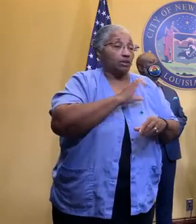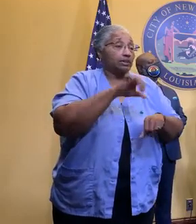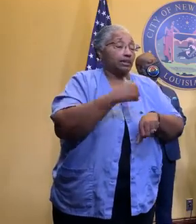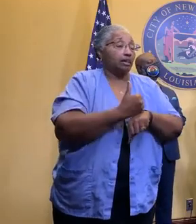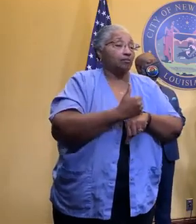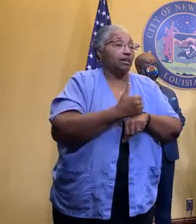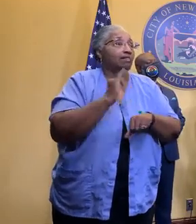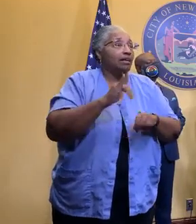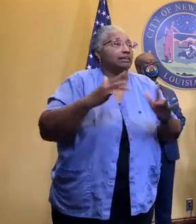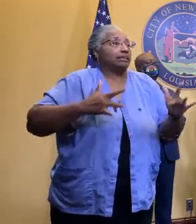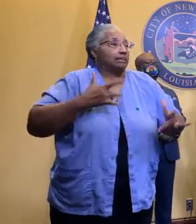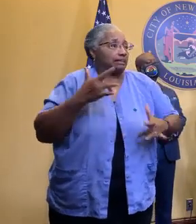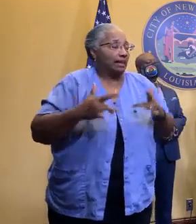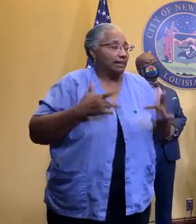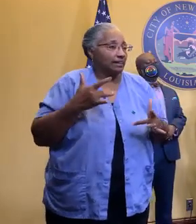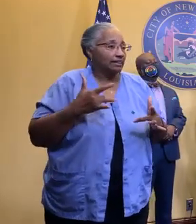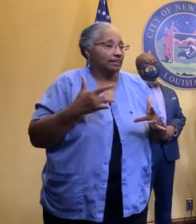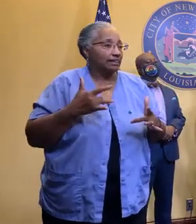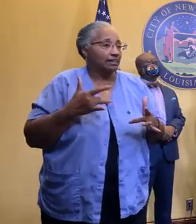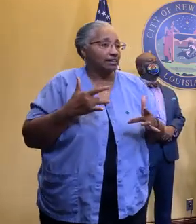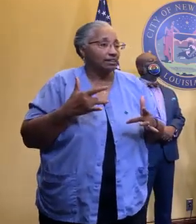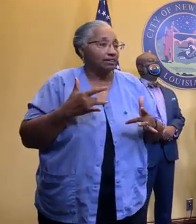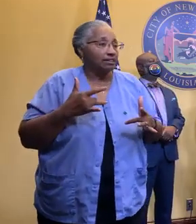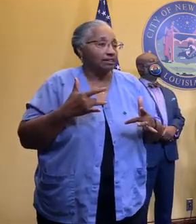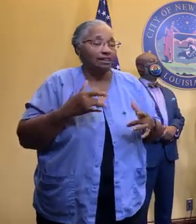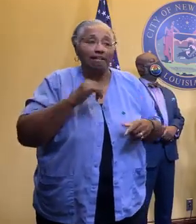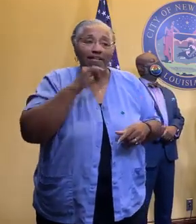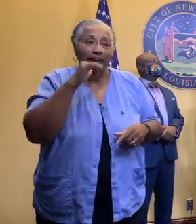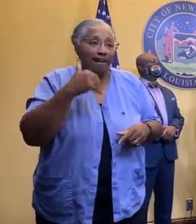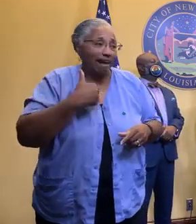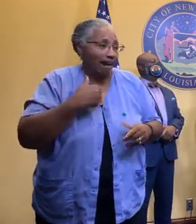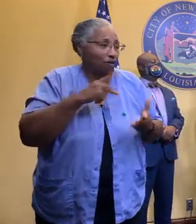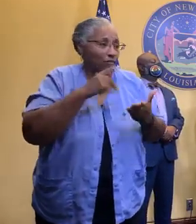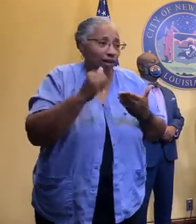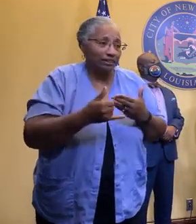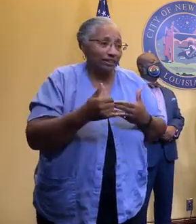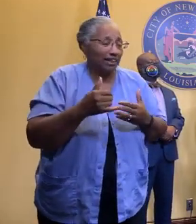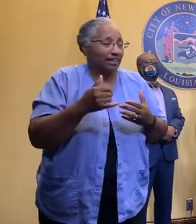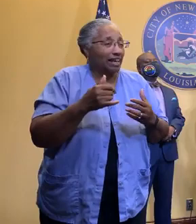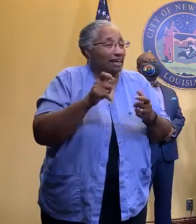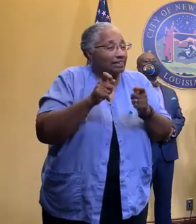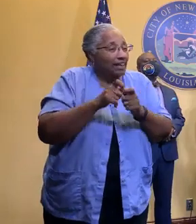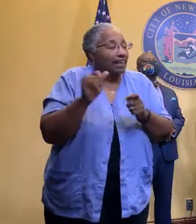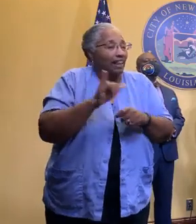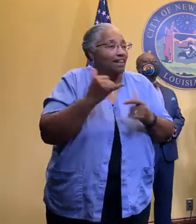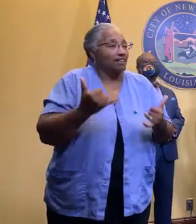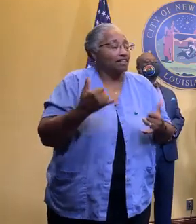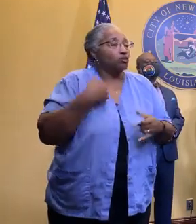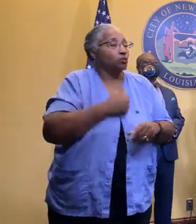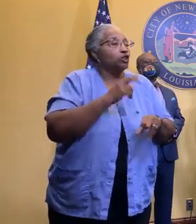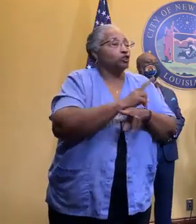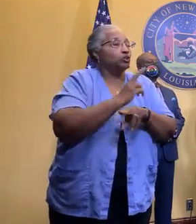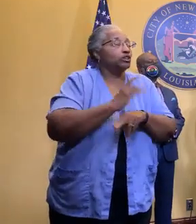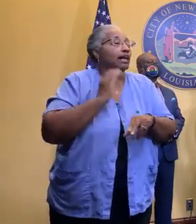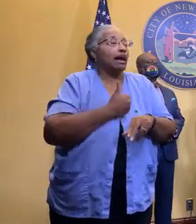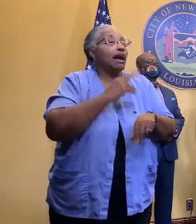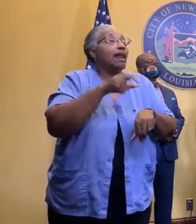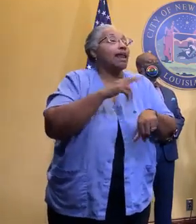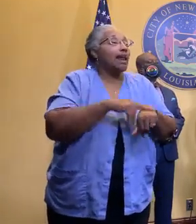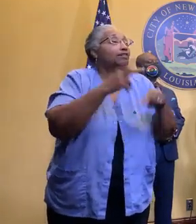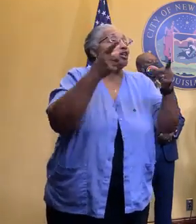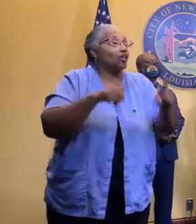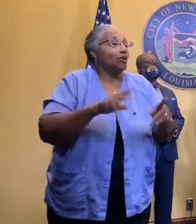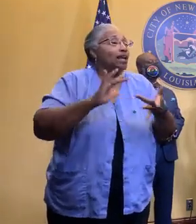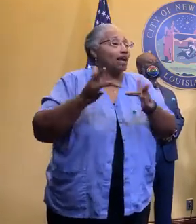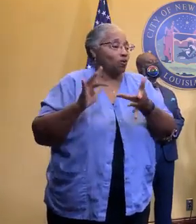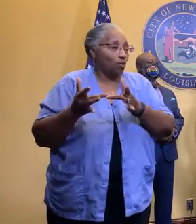about this project, is that there has not been something that's done like this, quite like this, where we're using our naturally occurring social